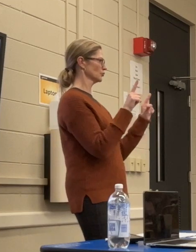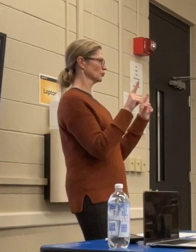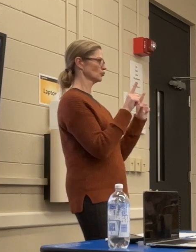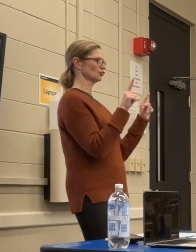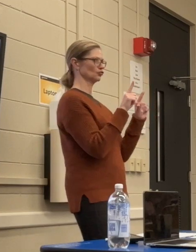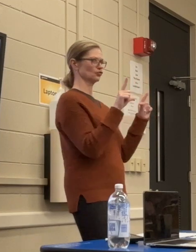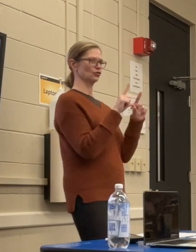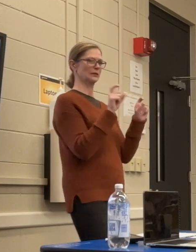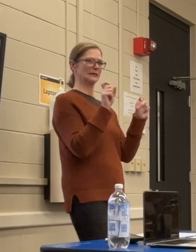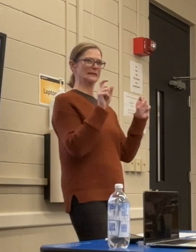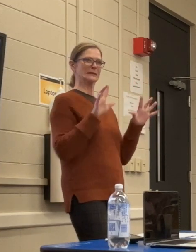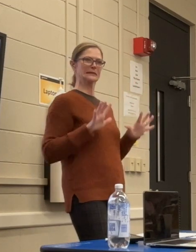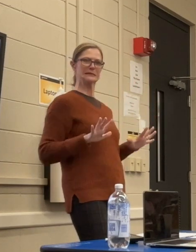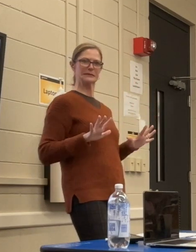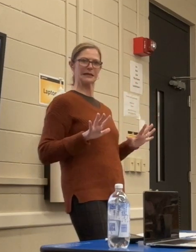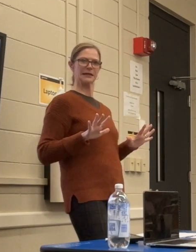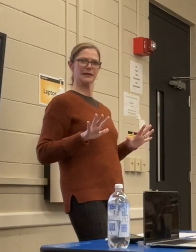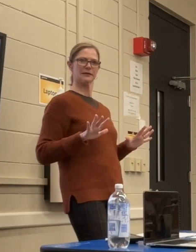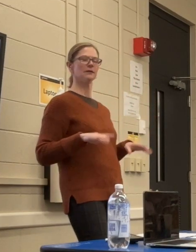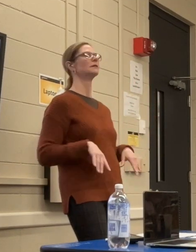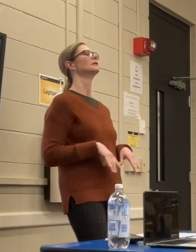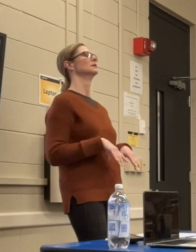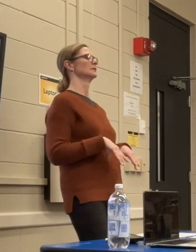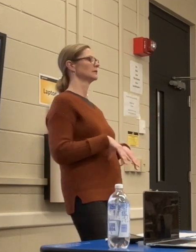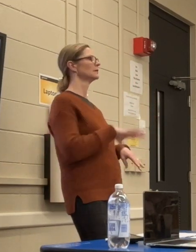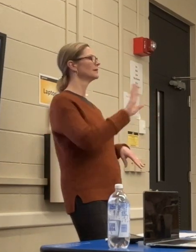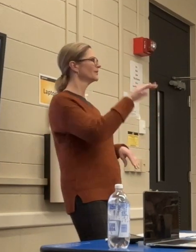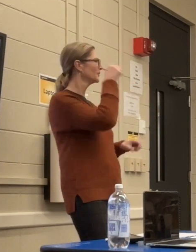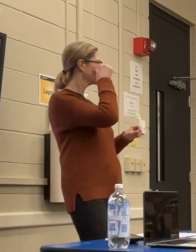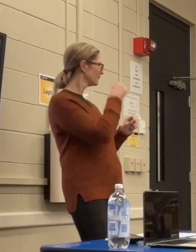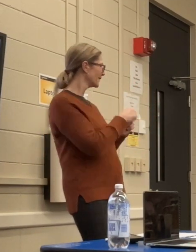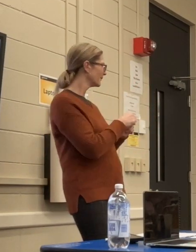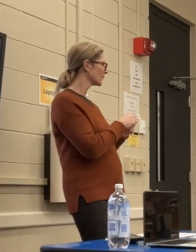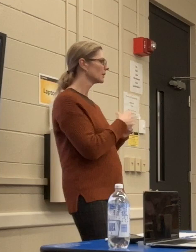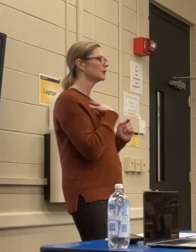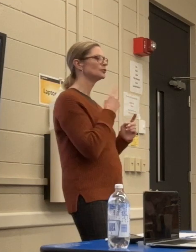guys have any questions specifically related to licensure?